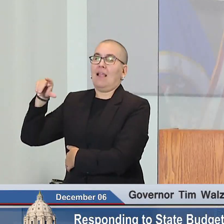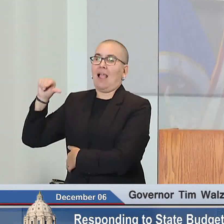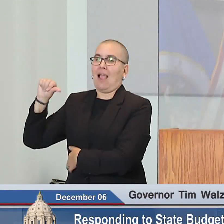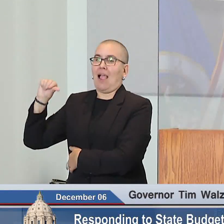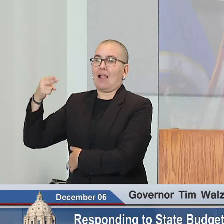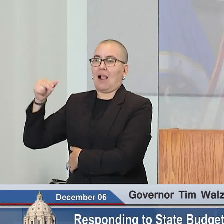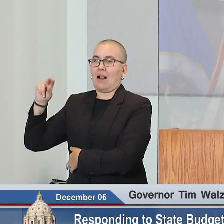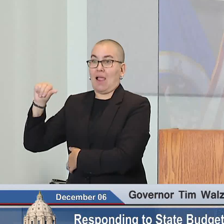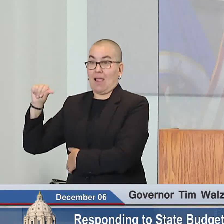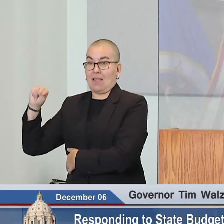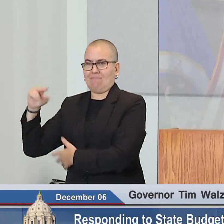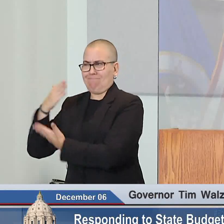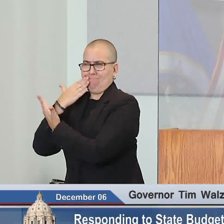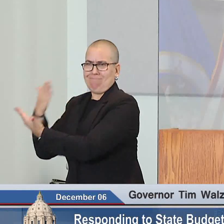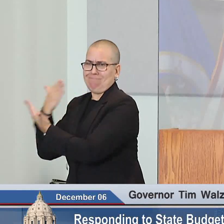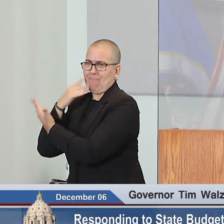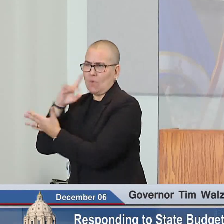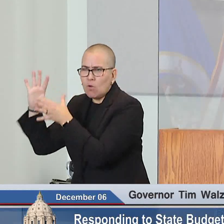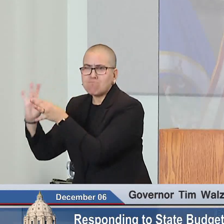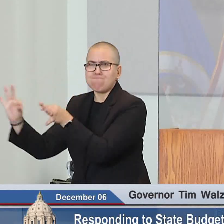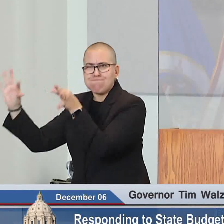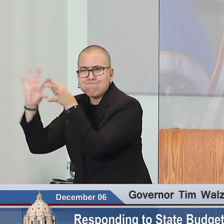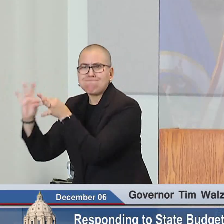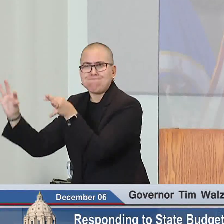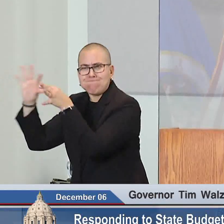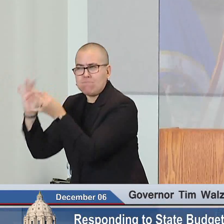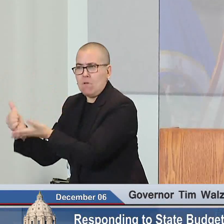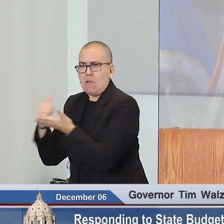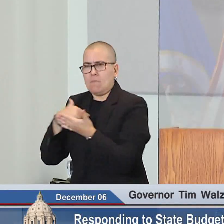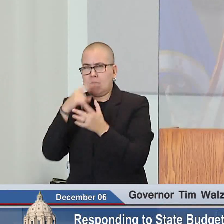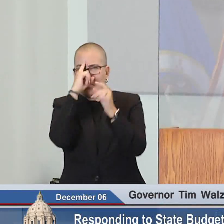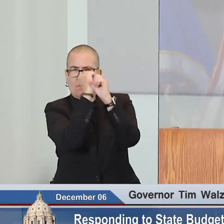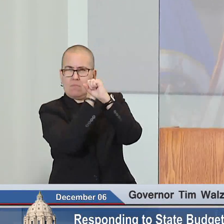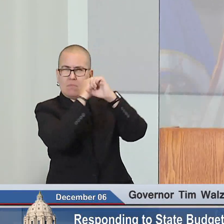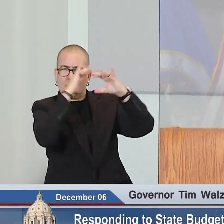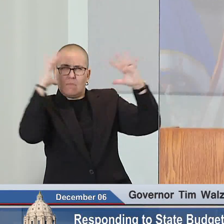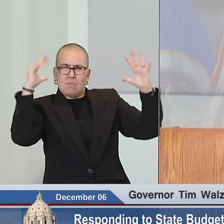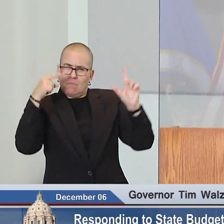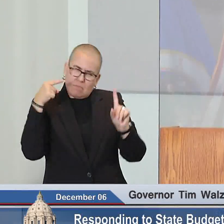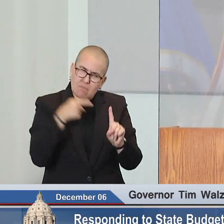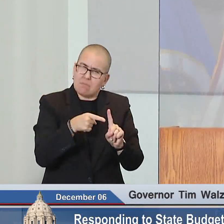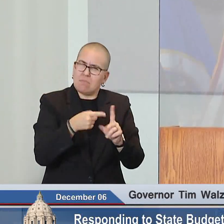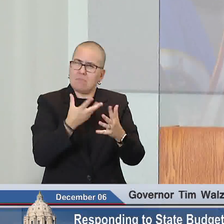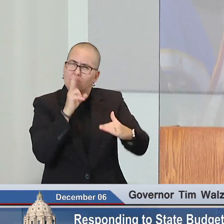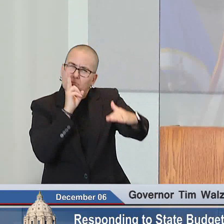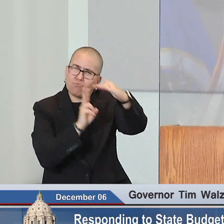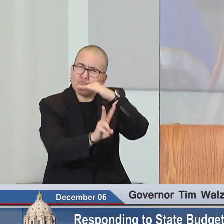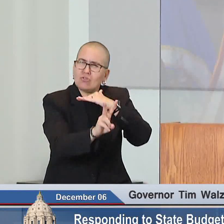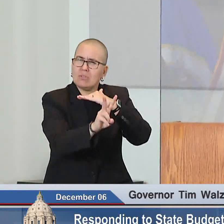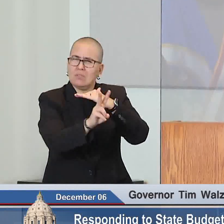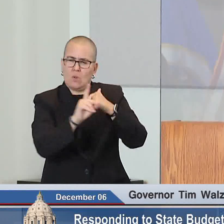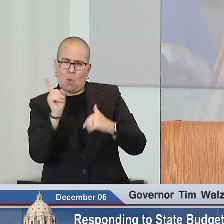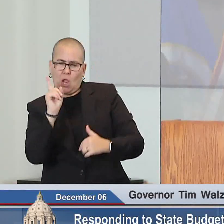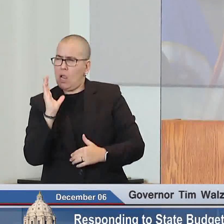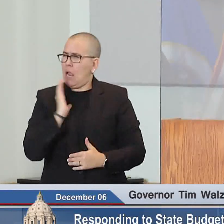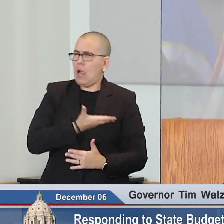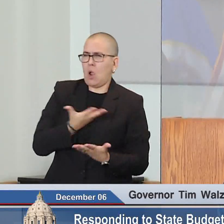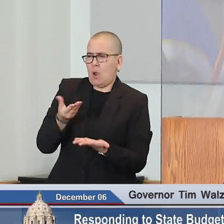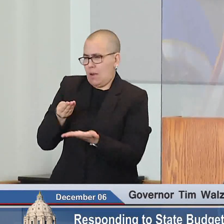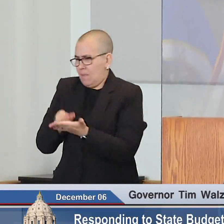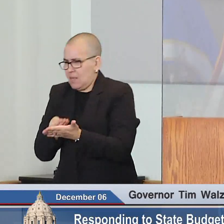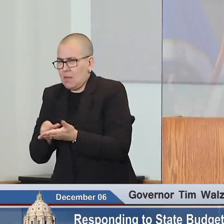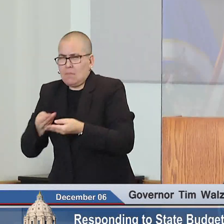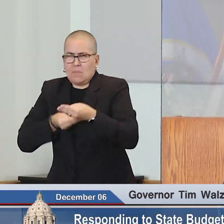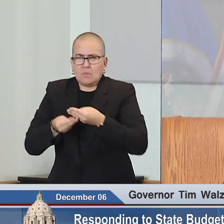Minnesota's economy and budget stands as of today. And that's a good spot where we're at. These were